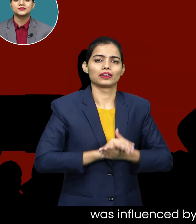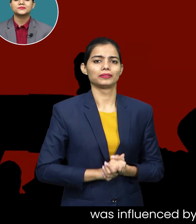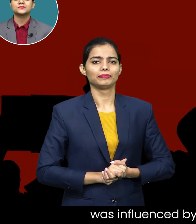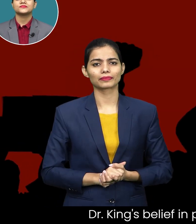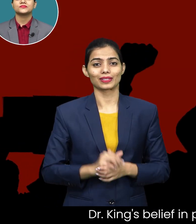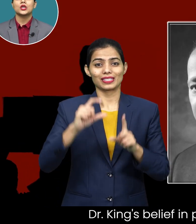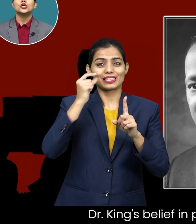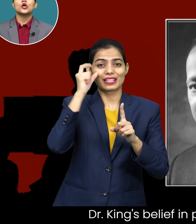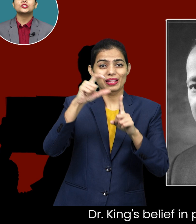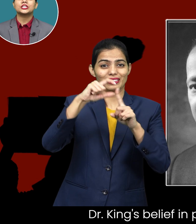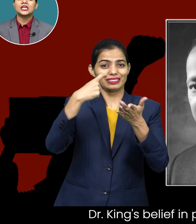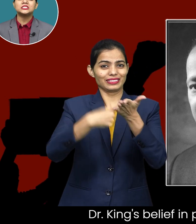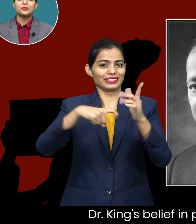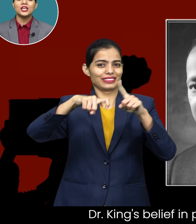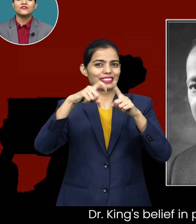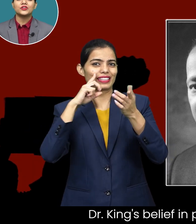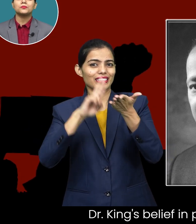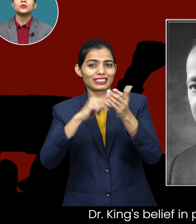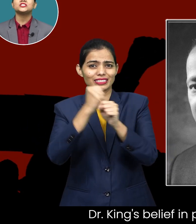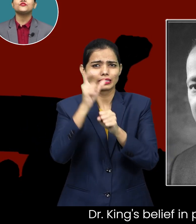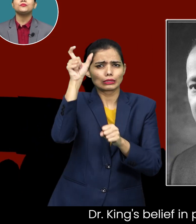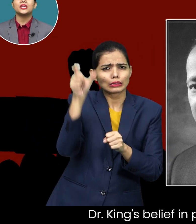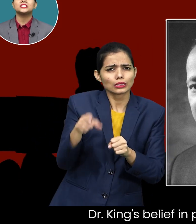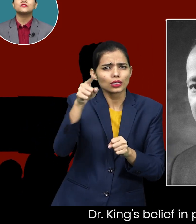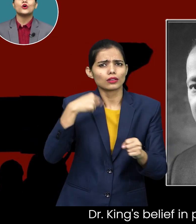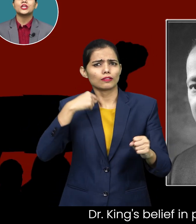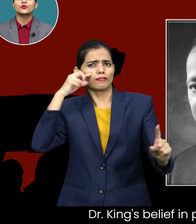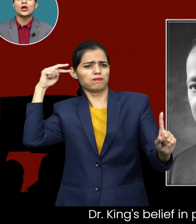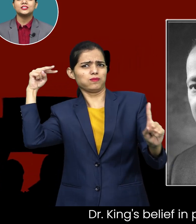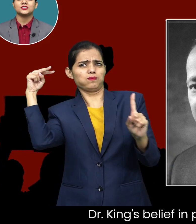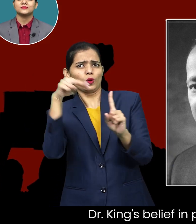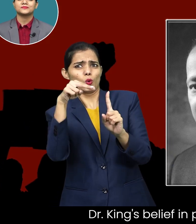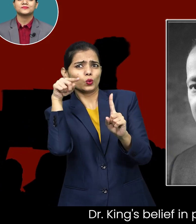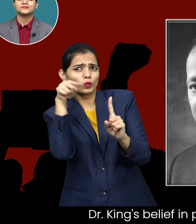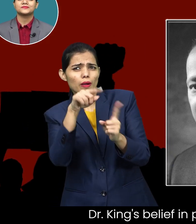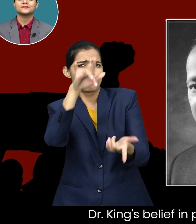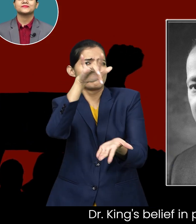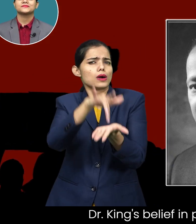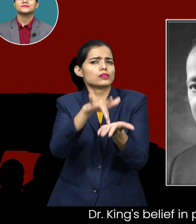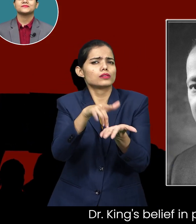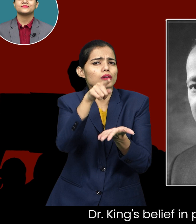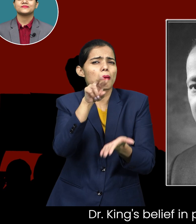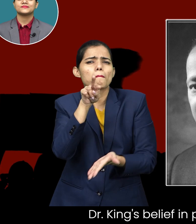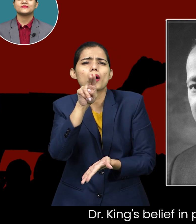as Dr. King's belief in peaceful means for equality,